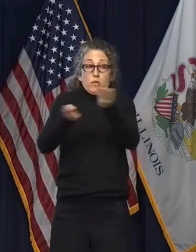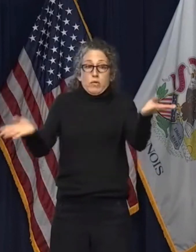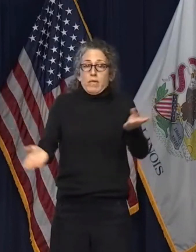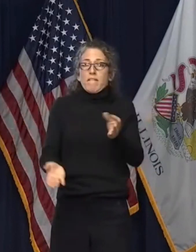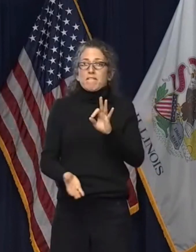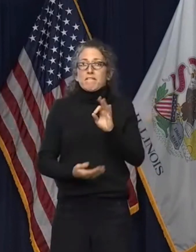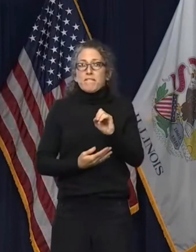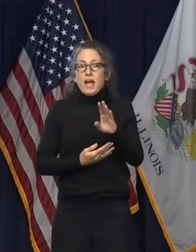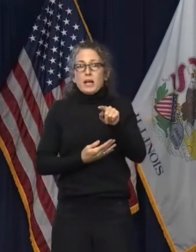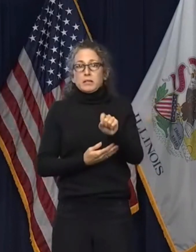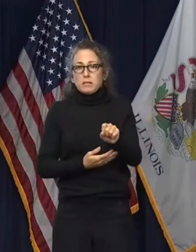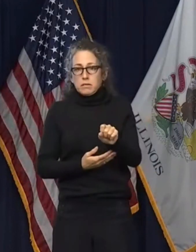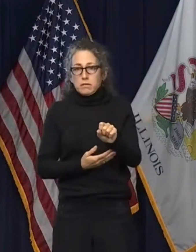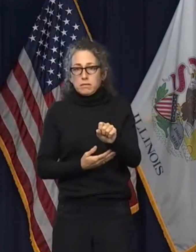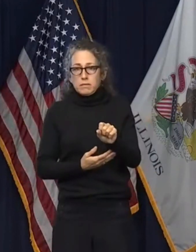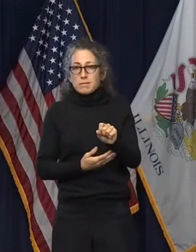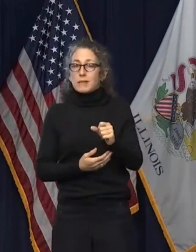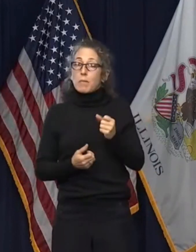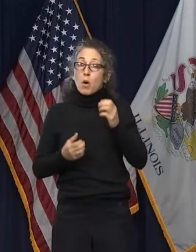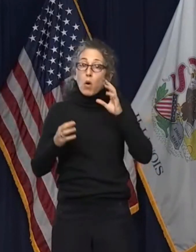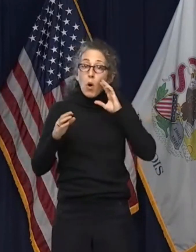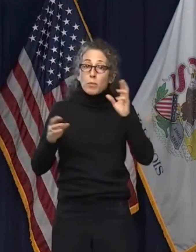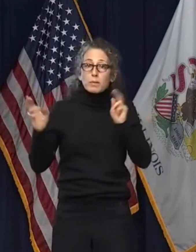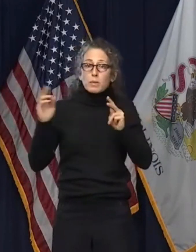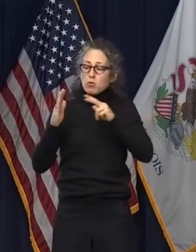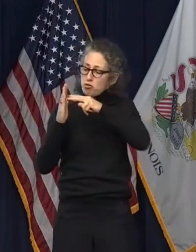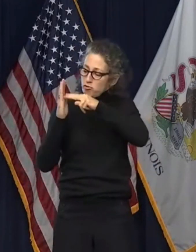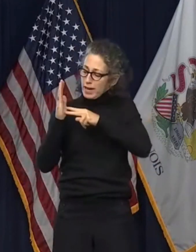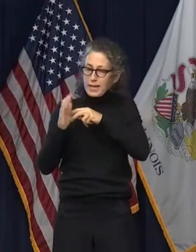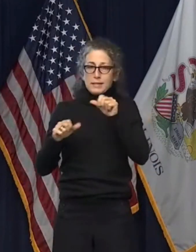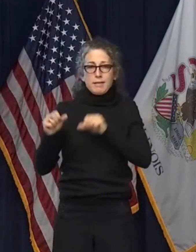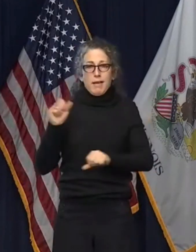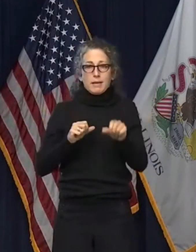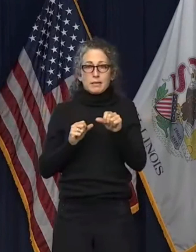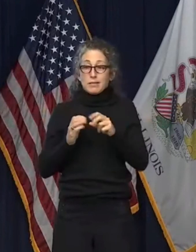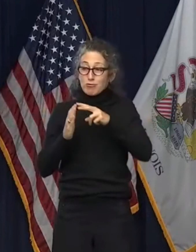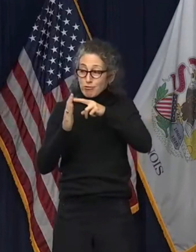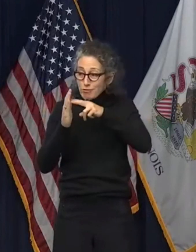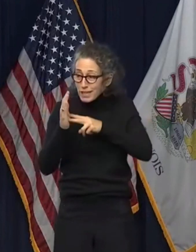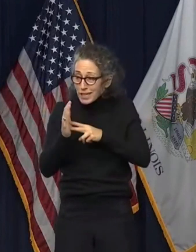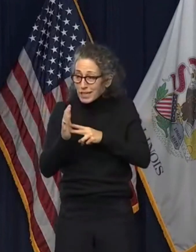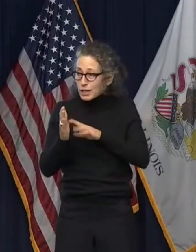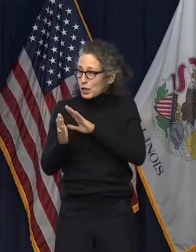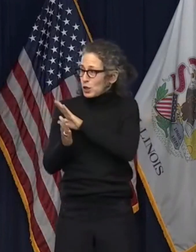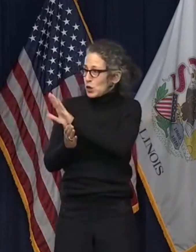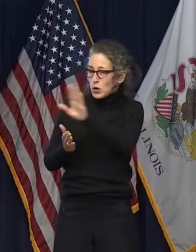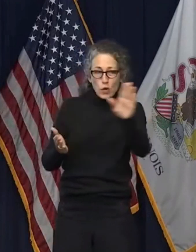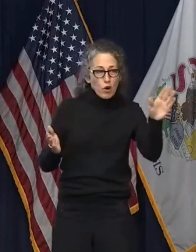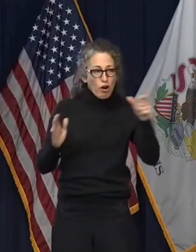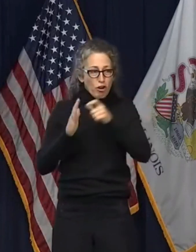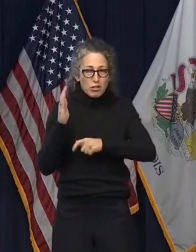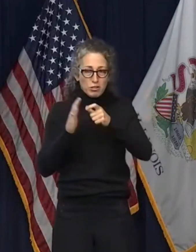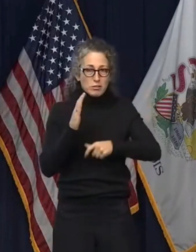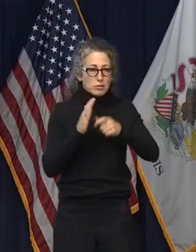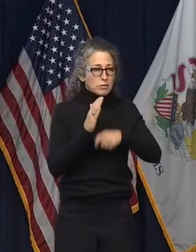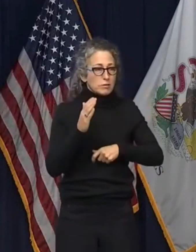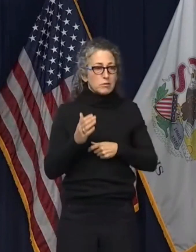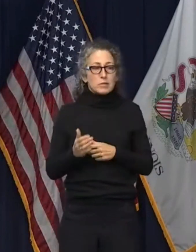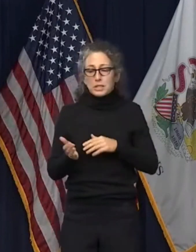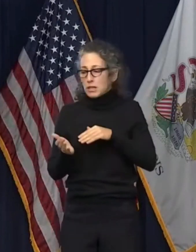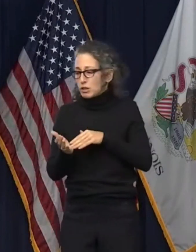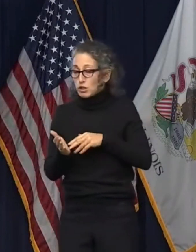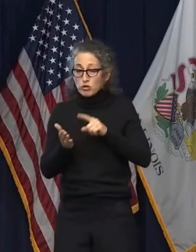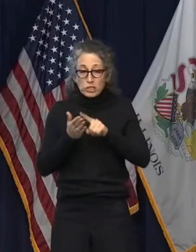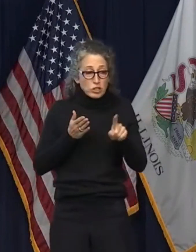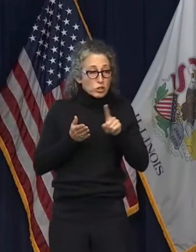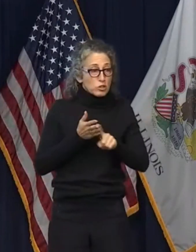hope that people will simply read about the science, read what you all will write. They'll hear what we're saying, what doctors and researchers